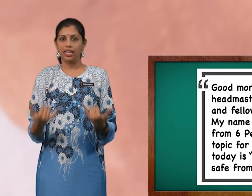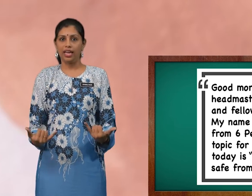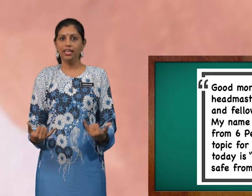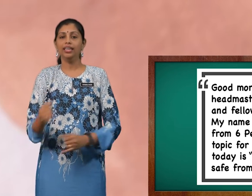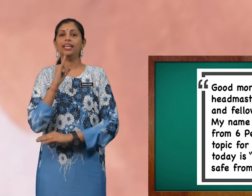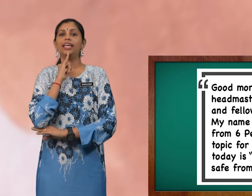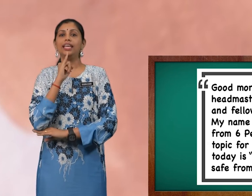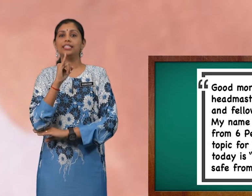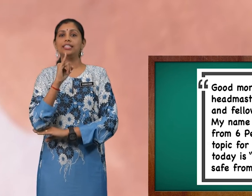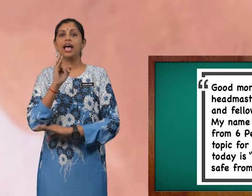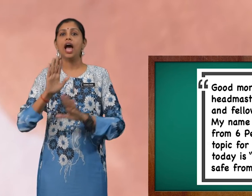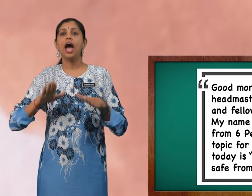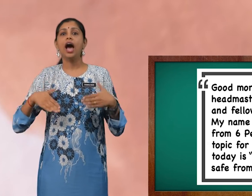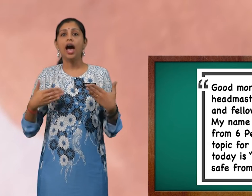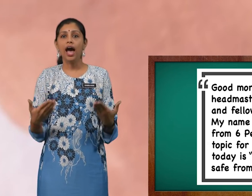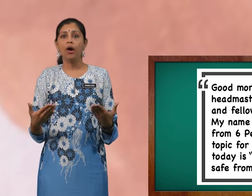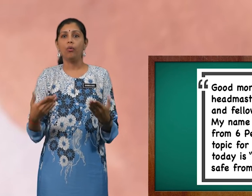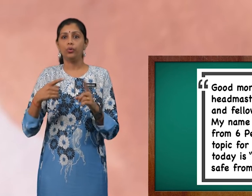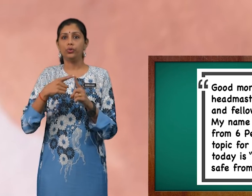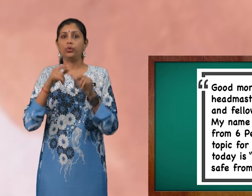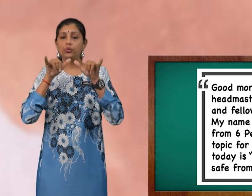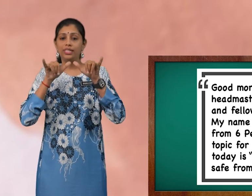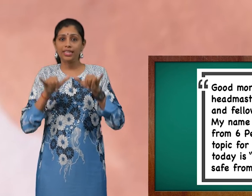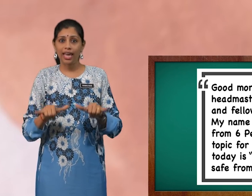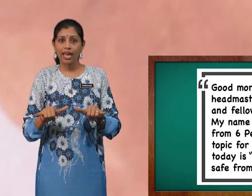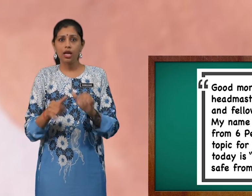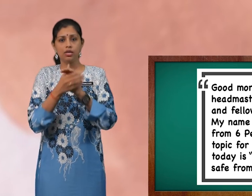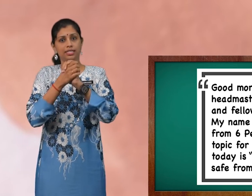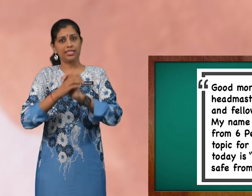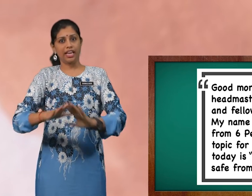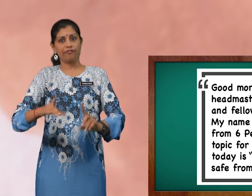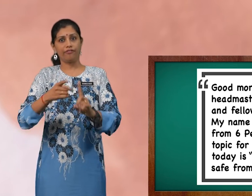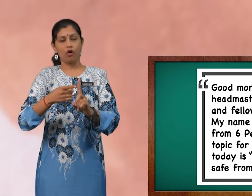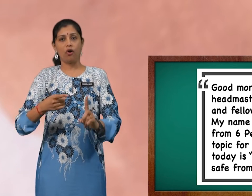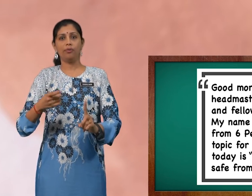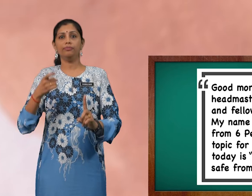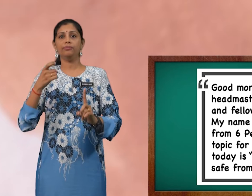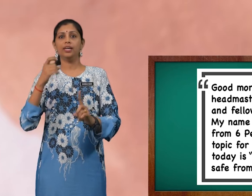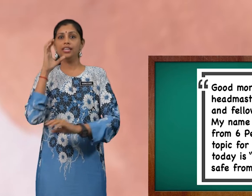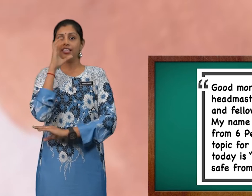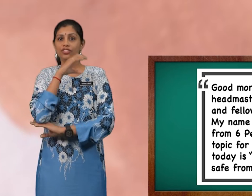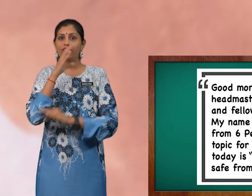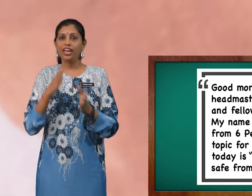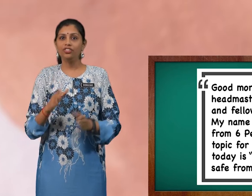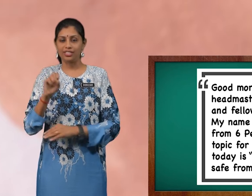today is how to stay safe from strangers.